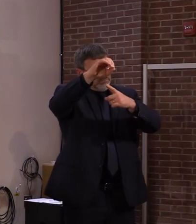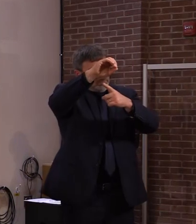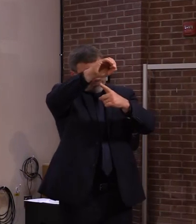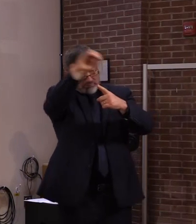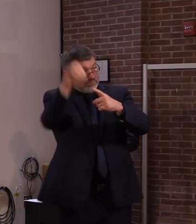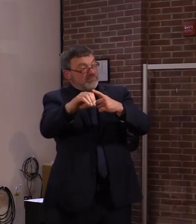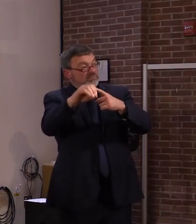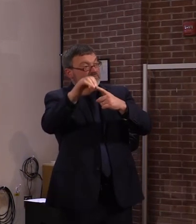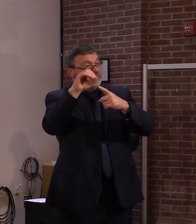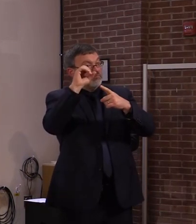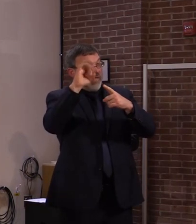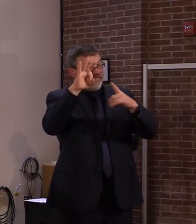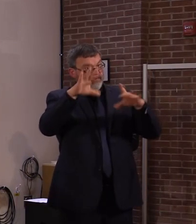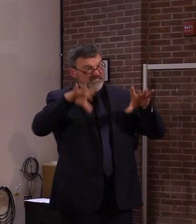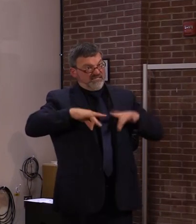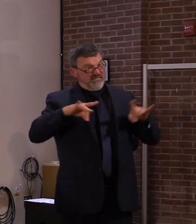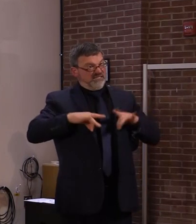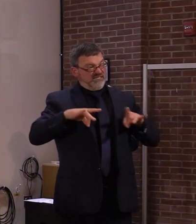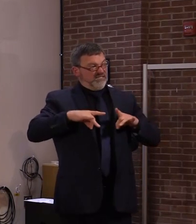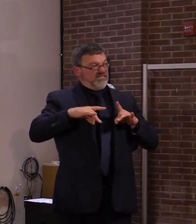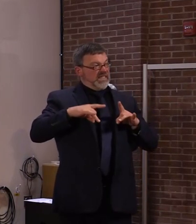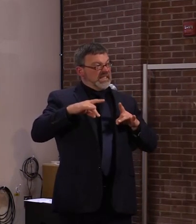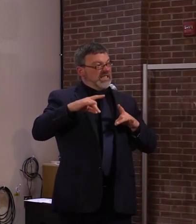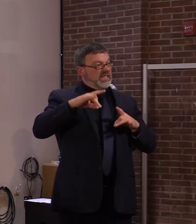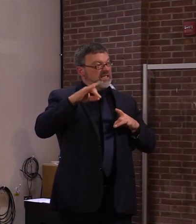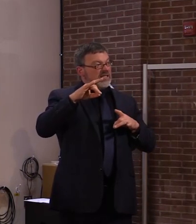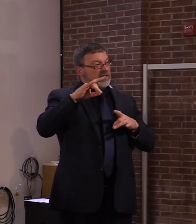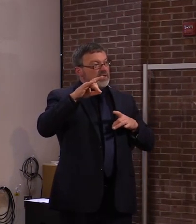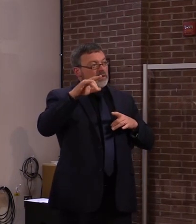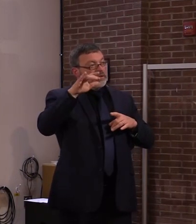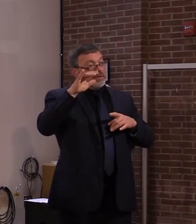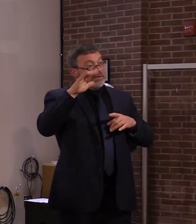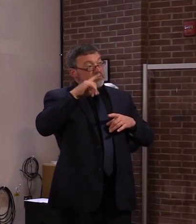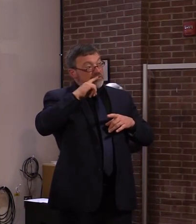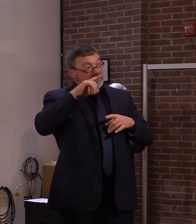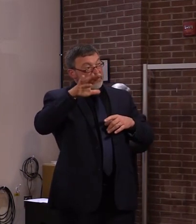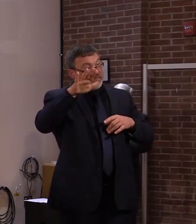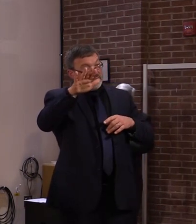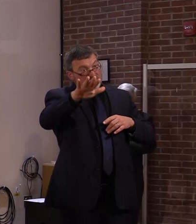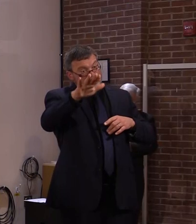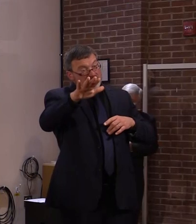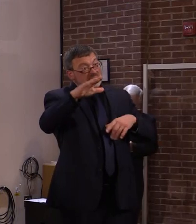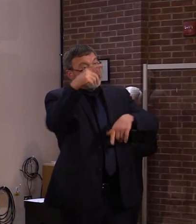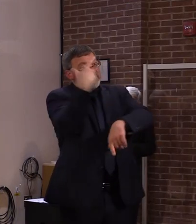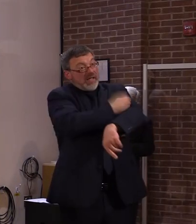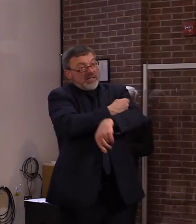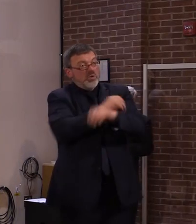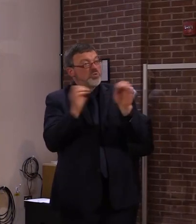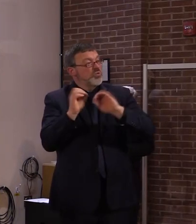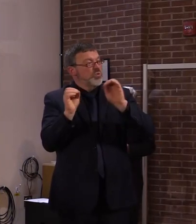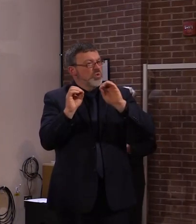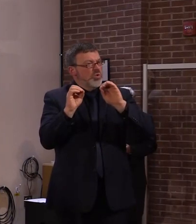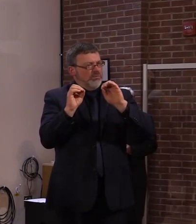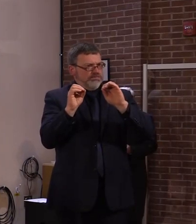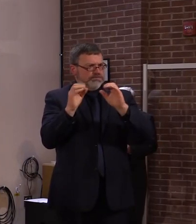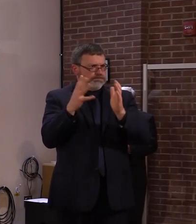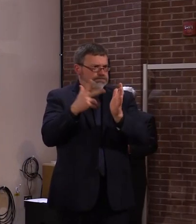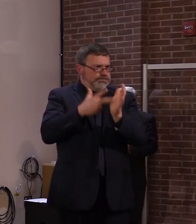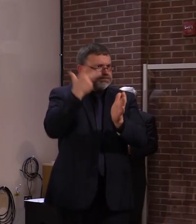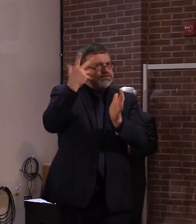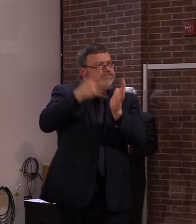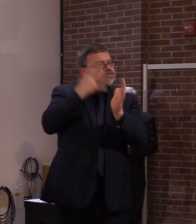being infected are amongst the unvaccinated, somewhere around 70%. So that would tell you